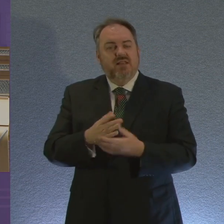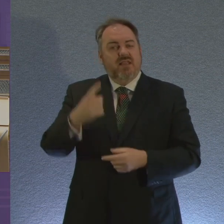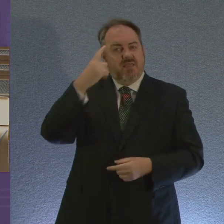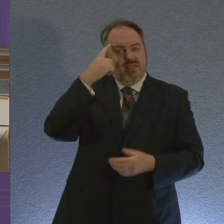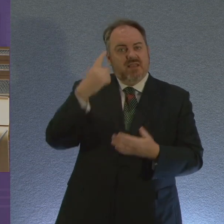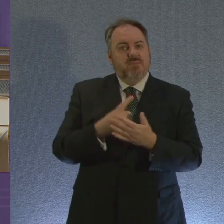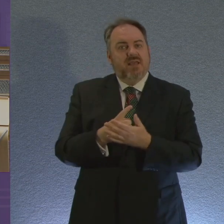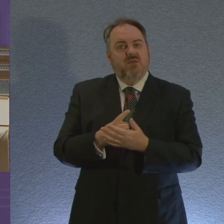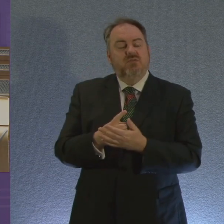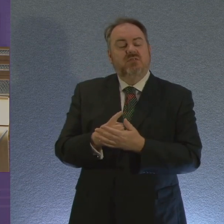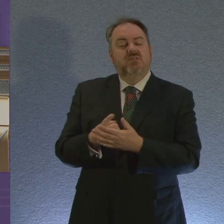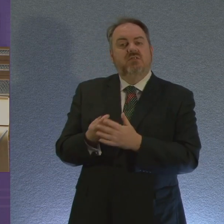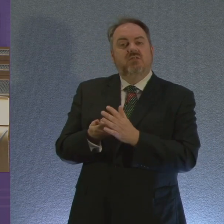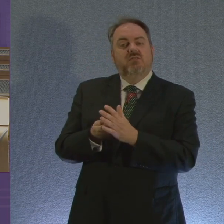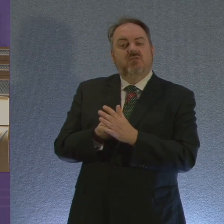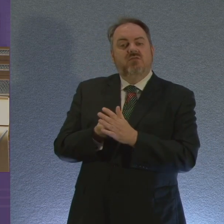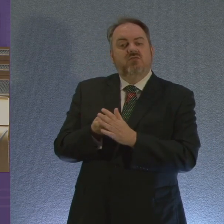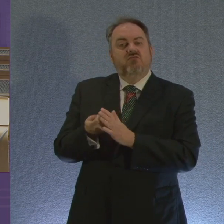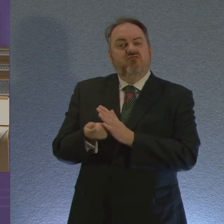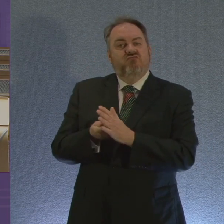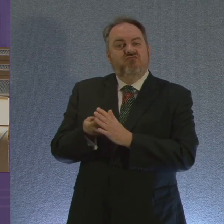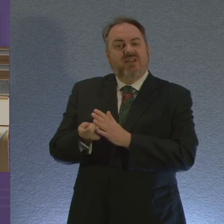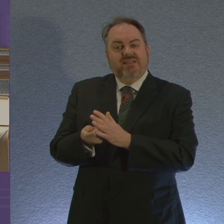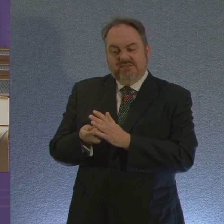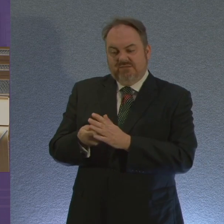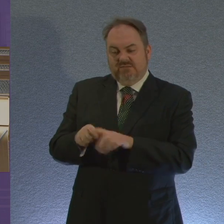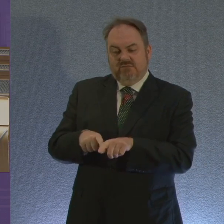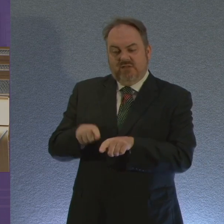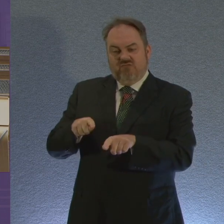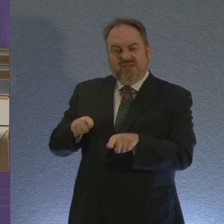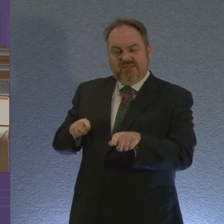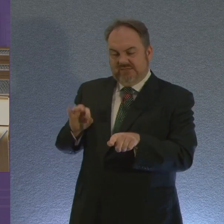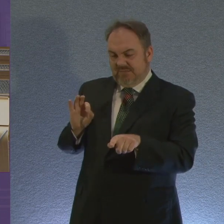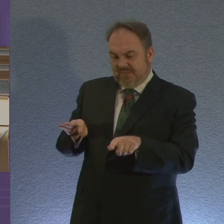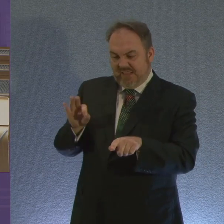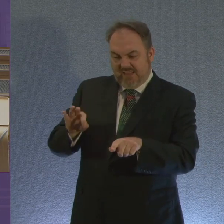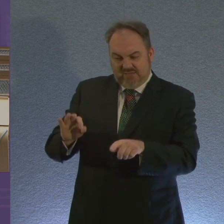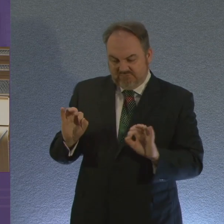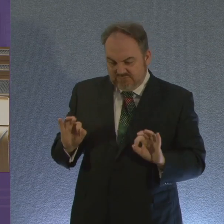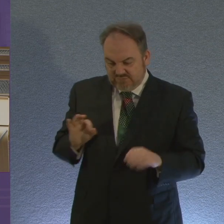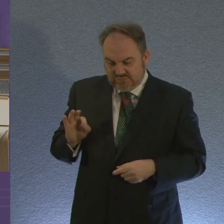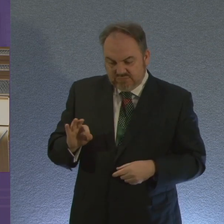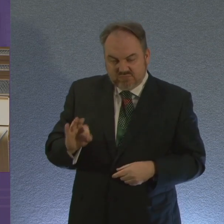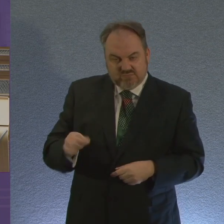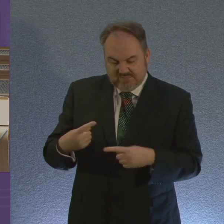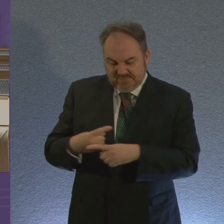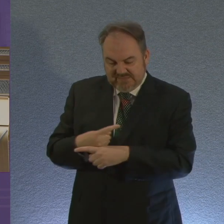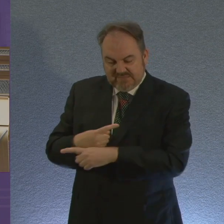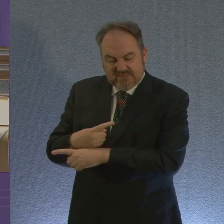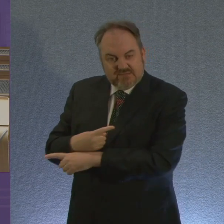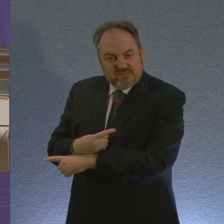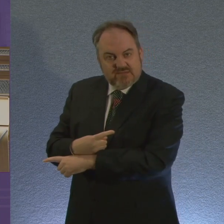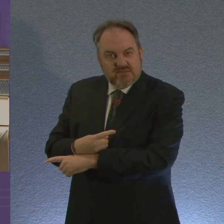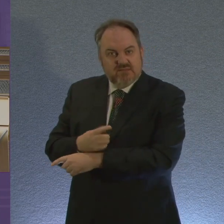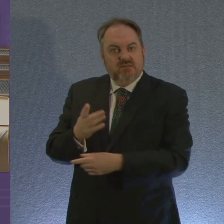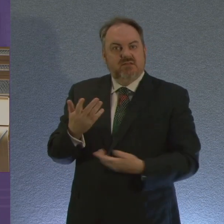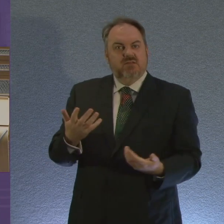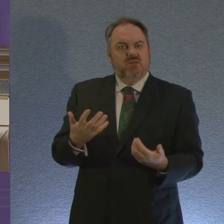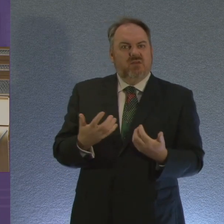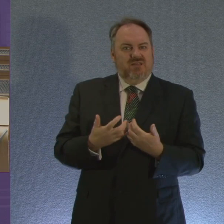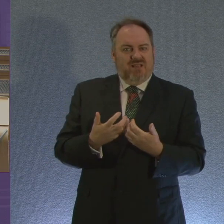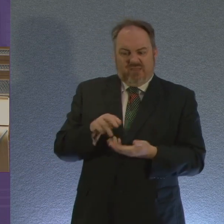arrears debt. I'll let the Minister in if she so wishes in a minute. I'm just envisaging that one of the issues might be that there might be huge